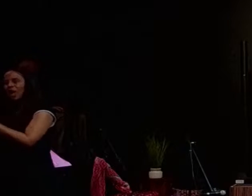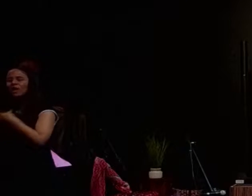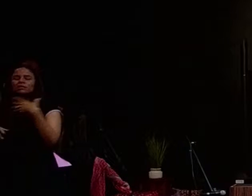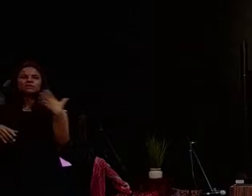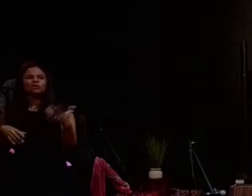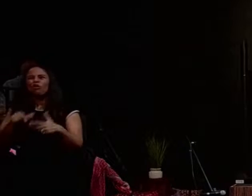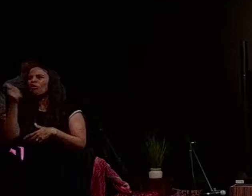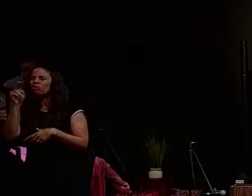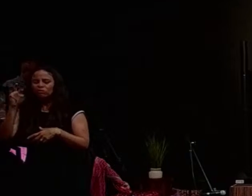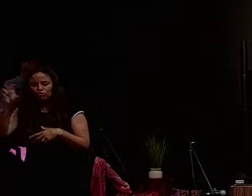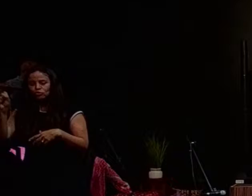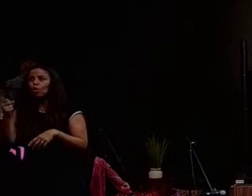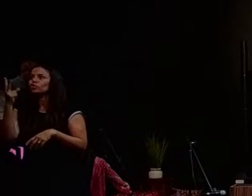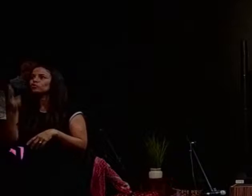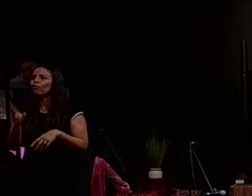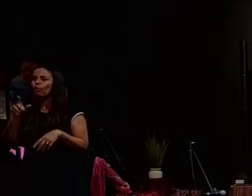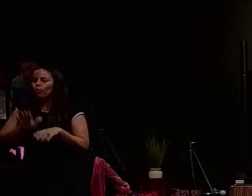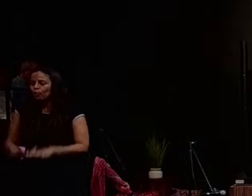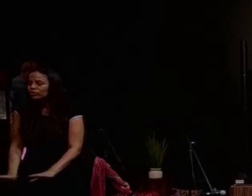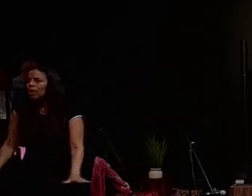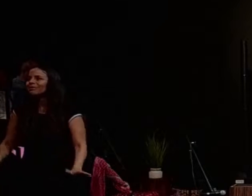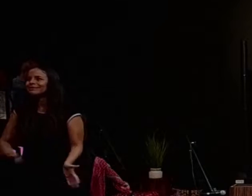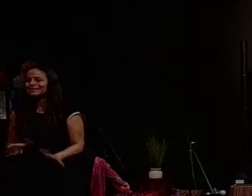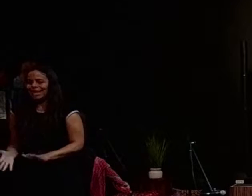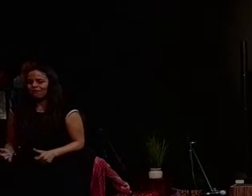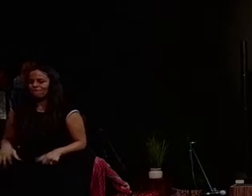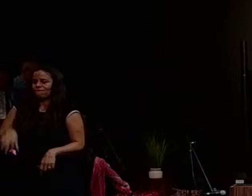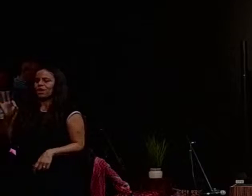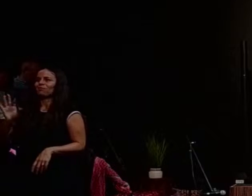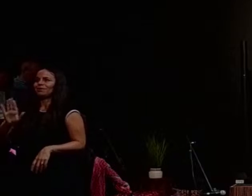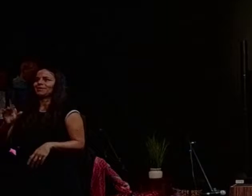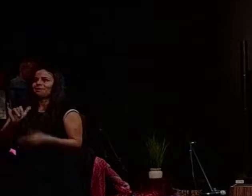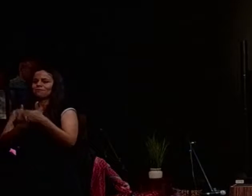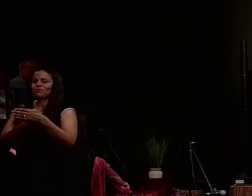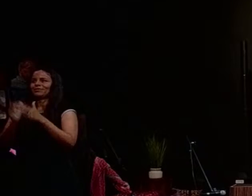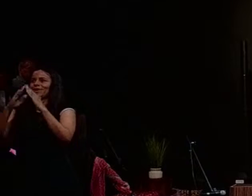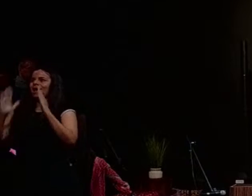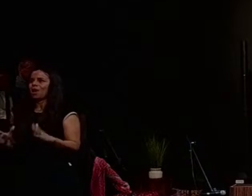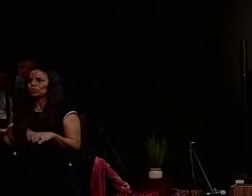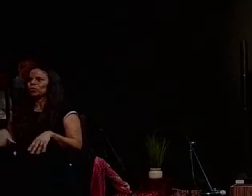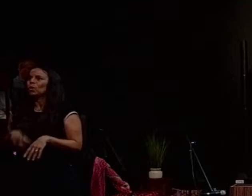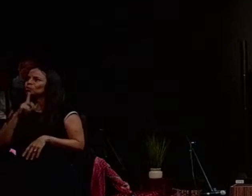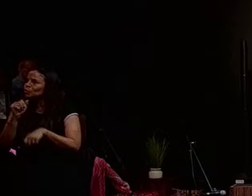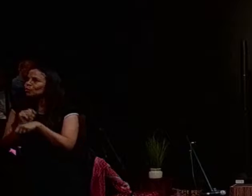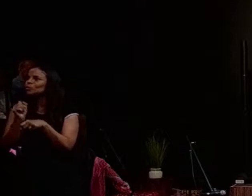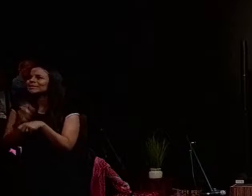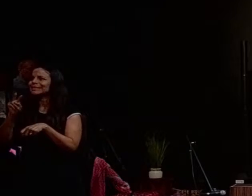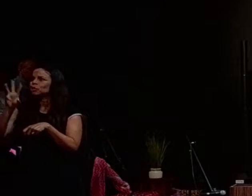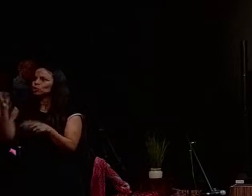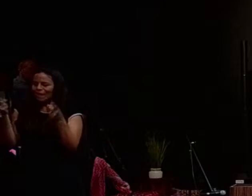club. 2 toddlers found dead in New York City. This is real stuff. These are things that you and I look